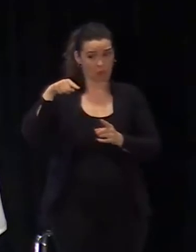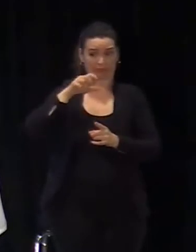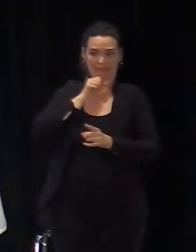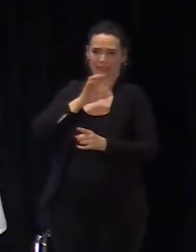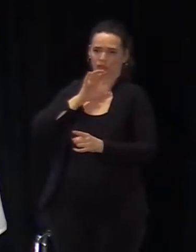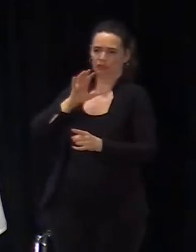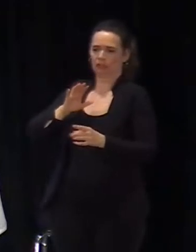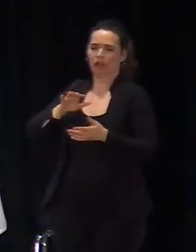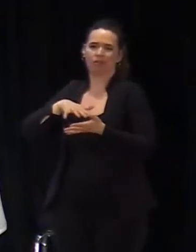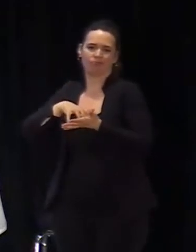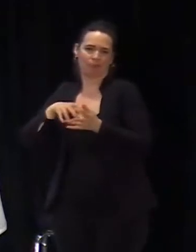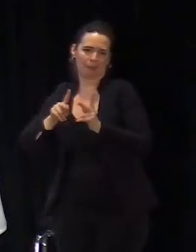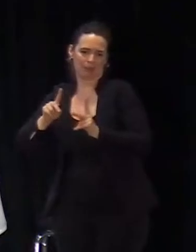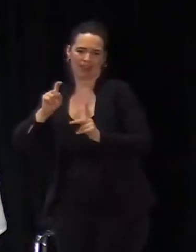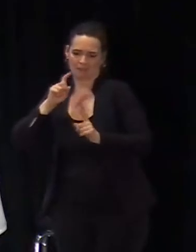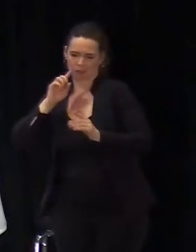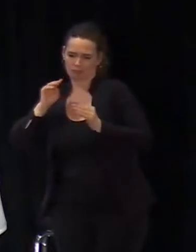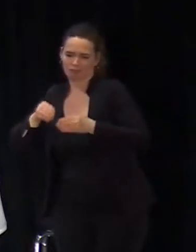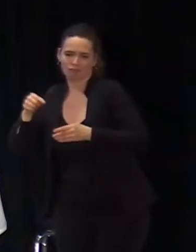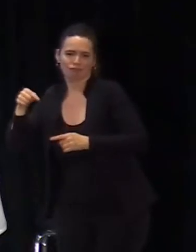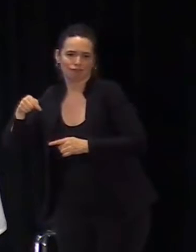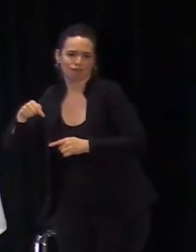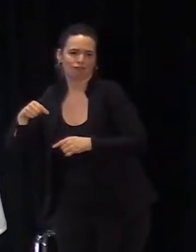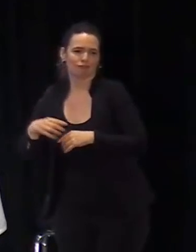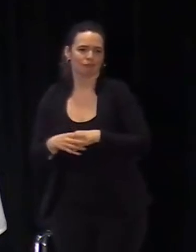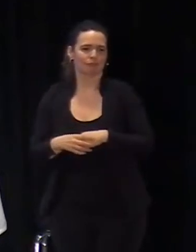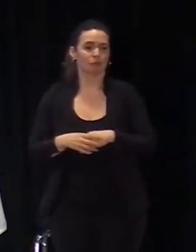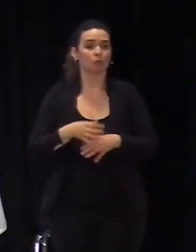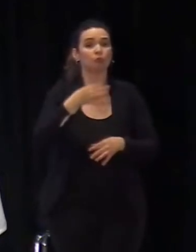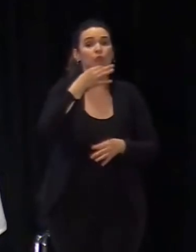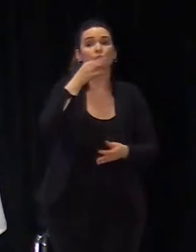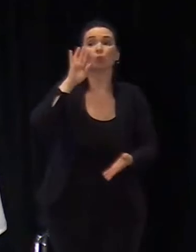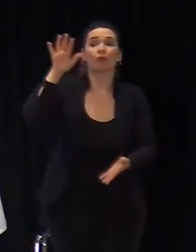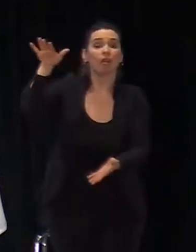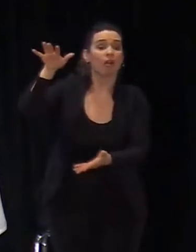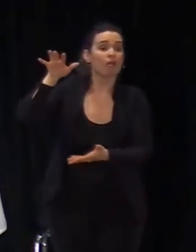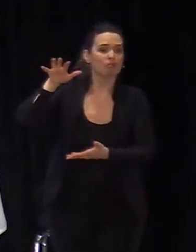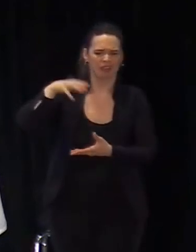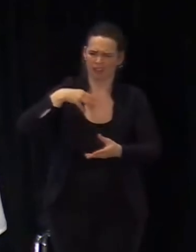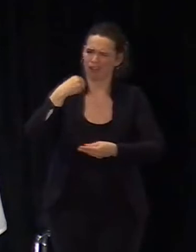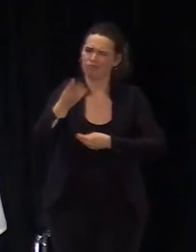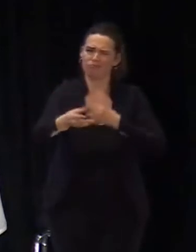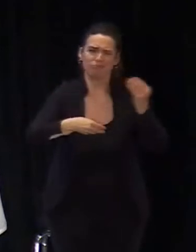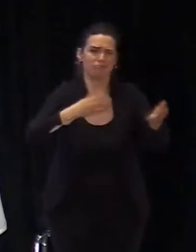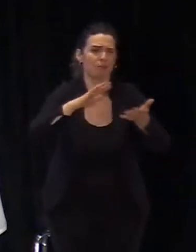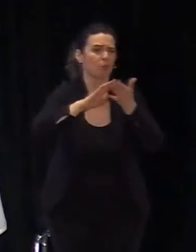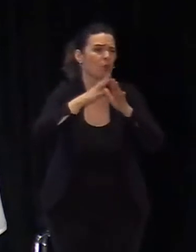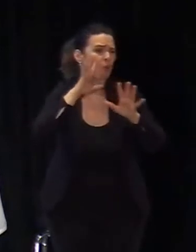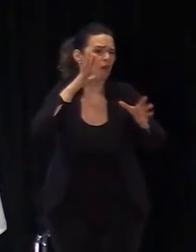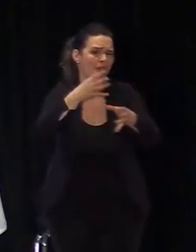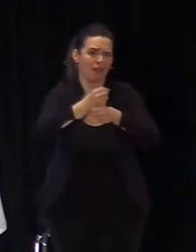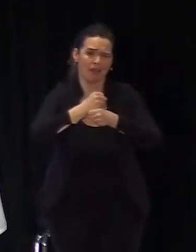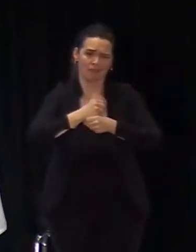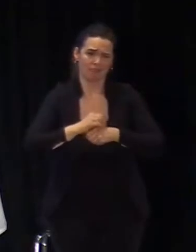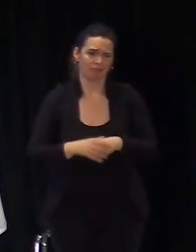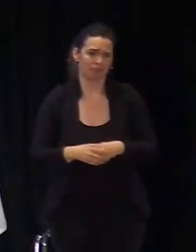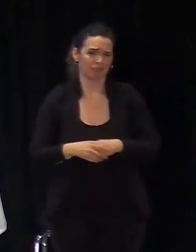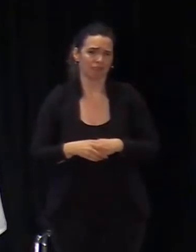As soon as they give us supply, no matter how much it is, we will get it out and we'll get shots in arms. The allocation stays